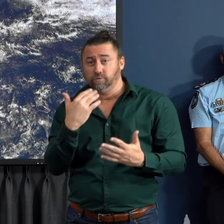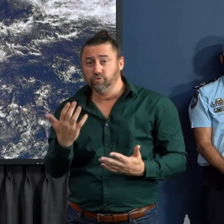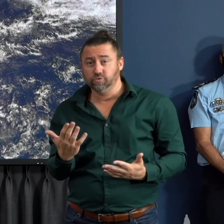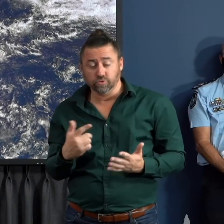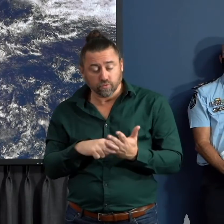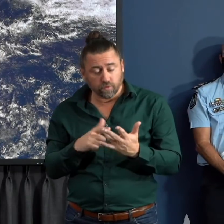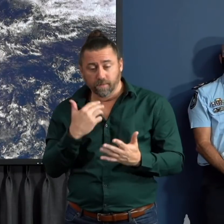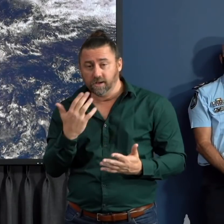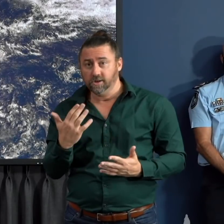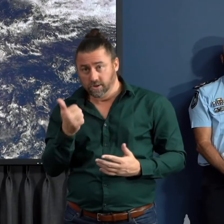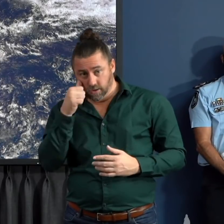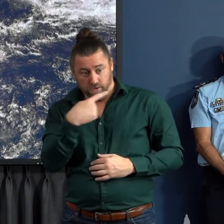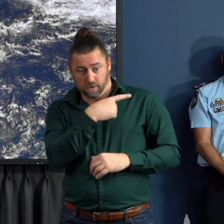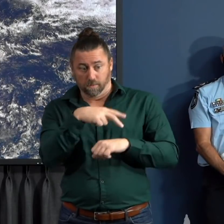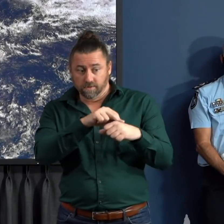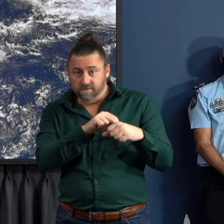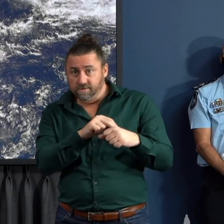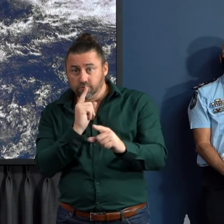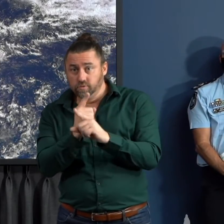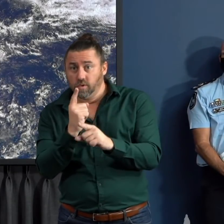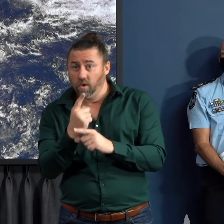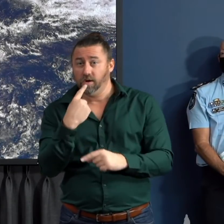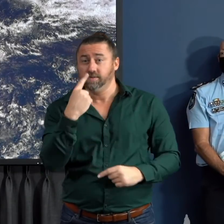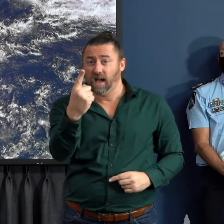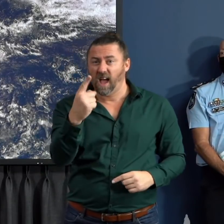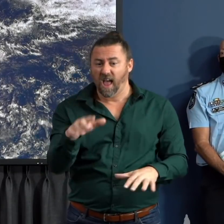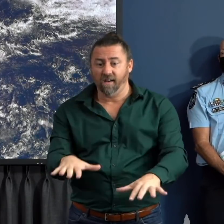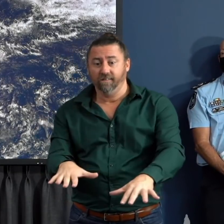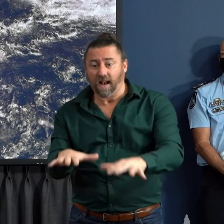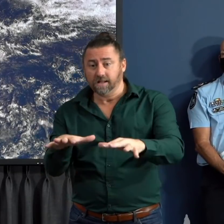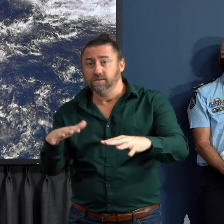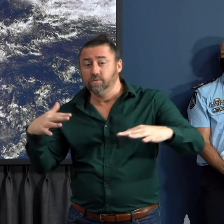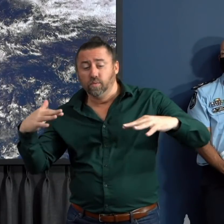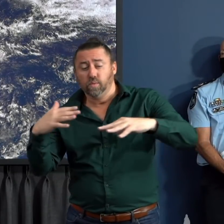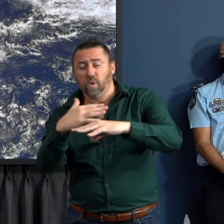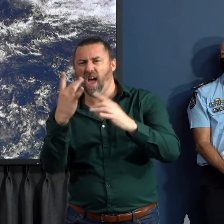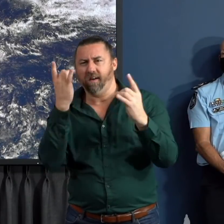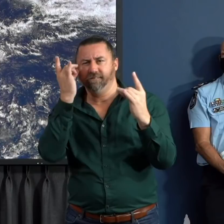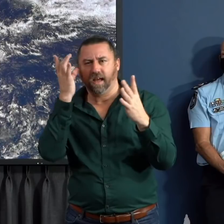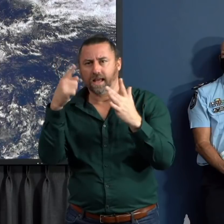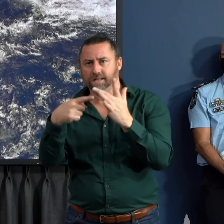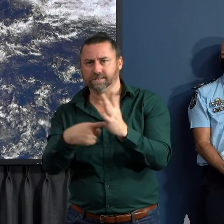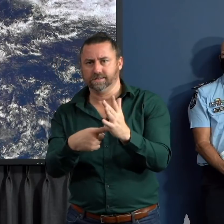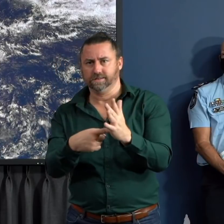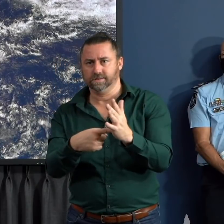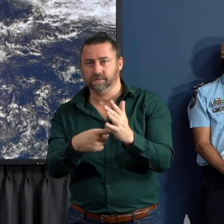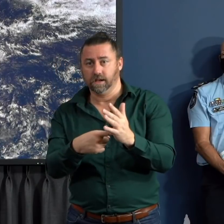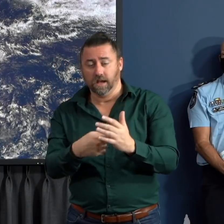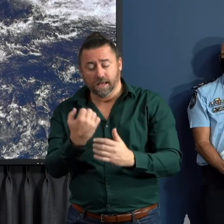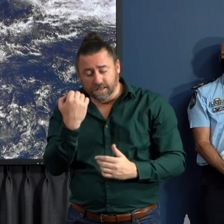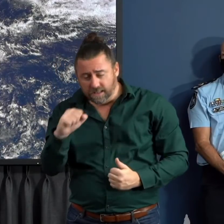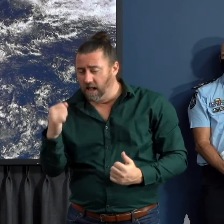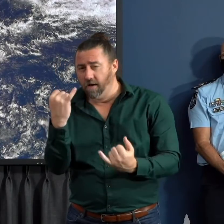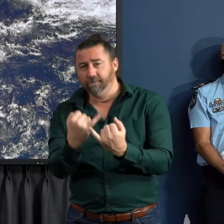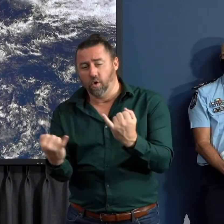you've heard from the police, if it's flooded, forget it. There is a lot of rain out there. Our creeks and rivers